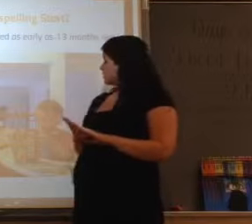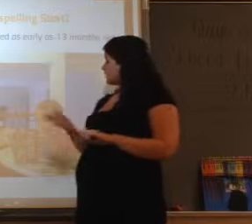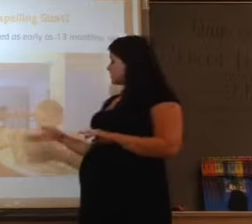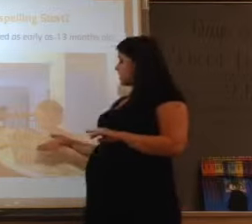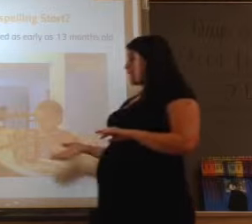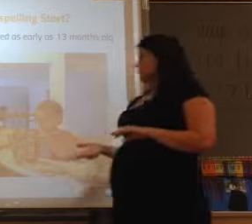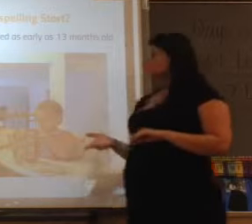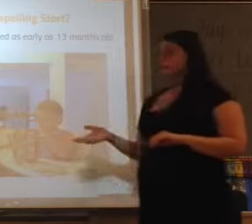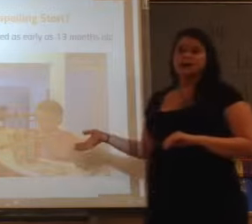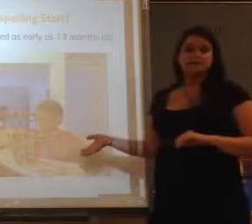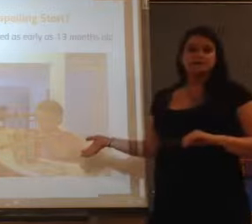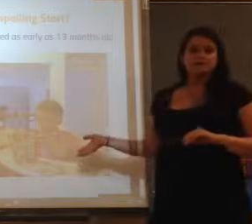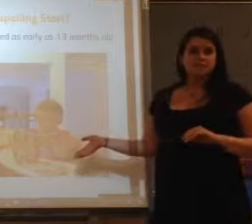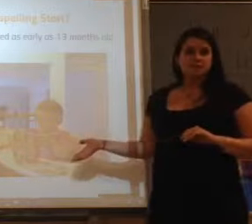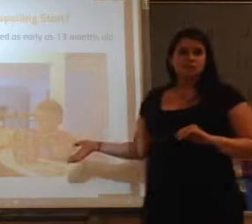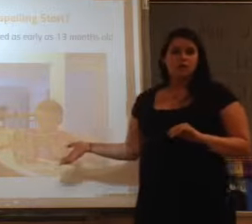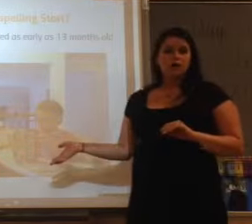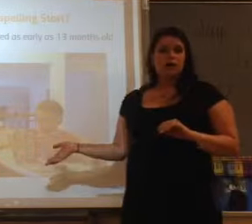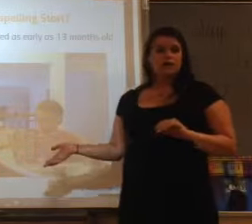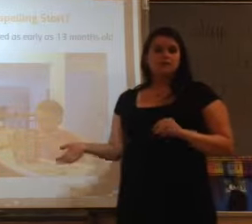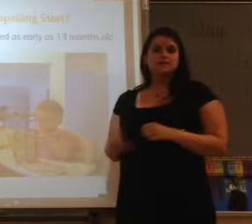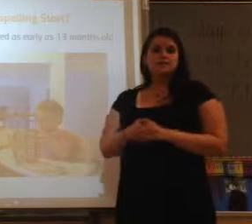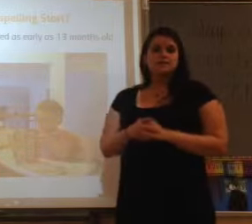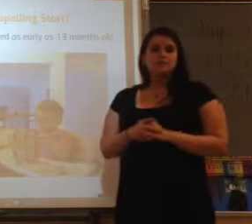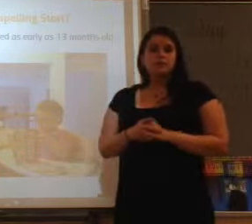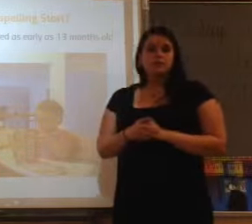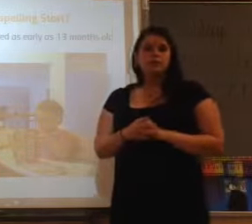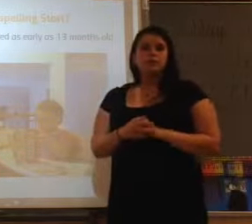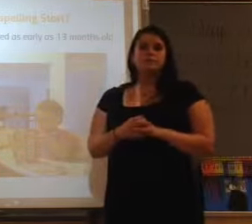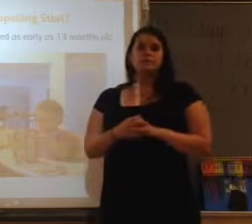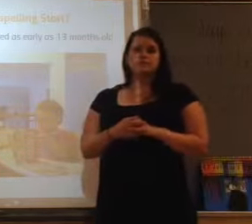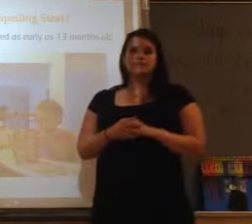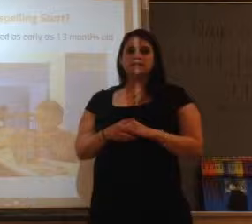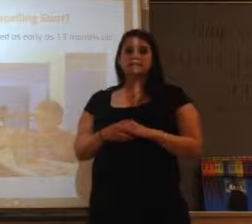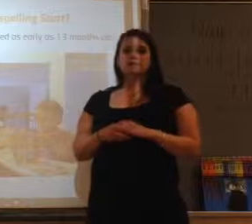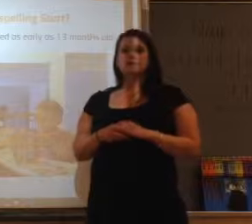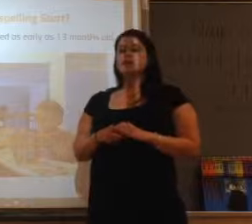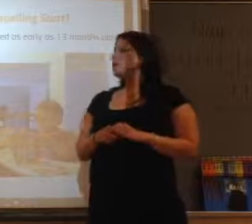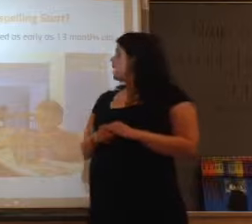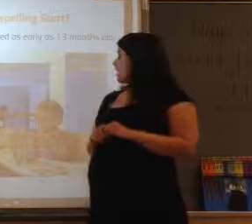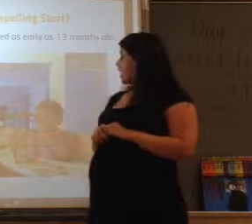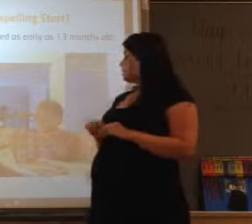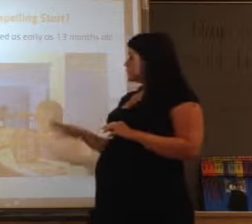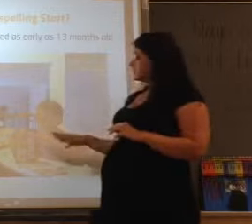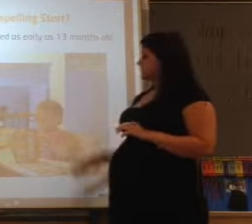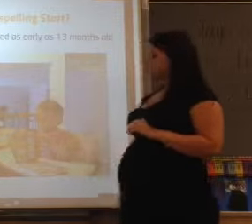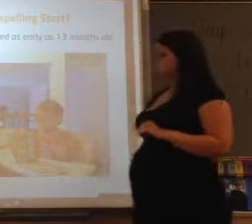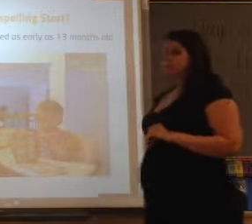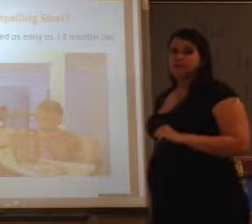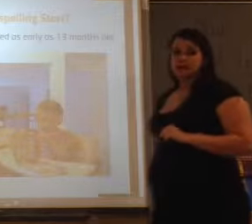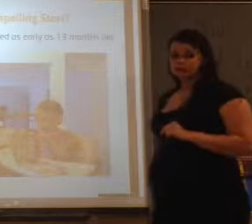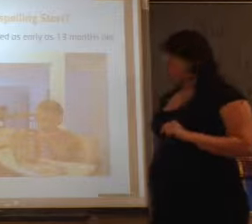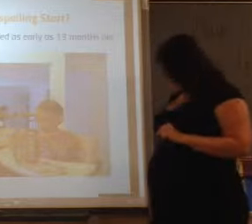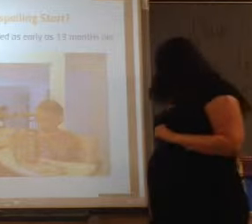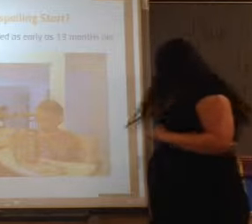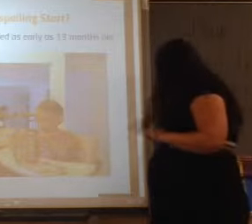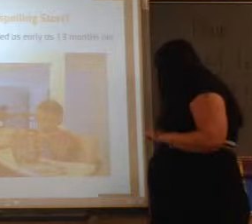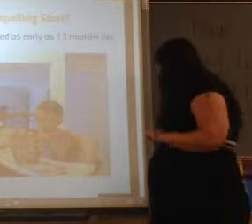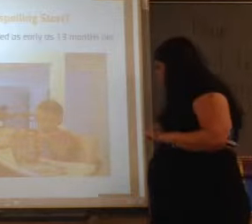this child, again, this is the same girl, and at the same point in her life, she's 15 months old. You can see her attempts here at fingerspelling.